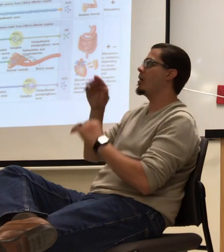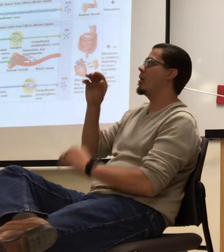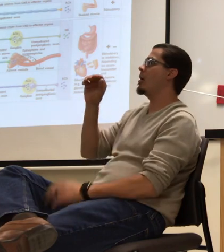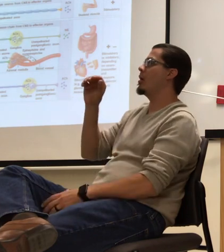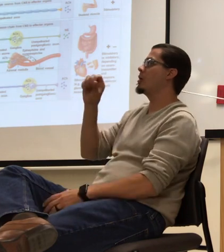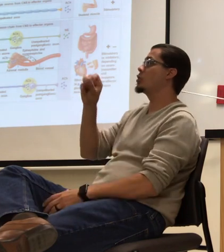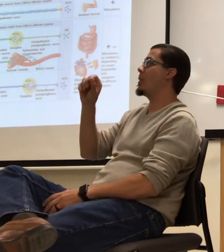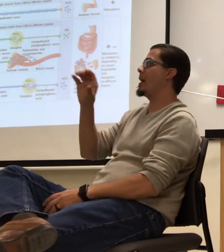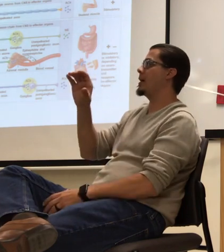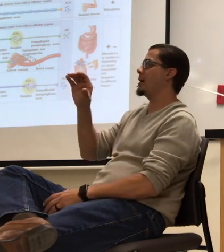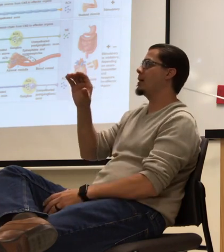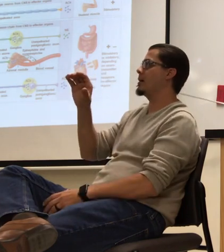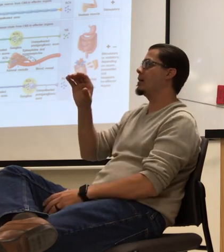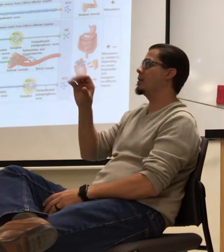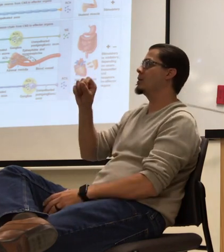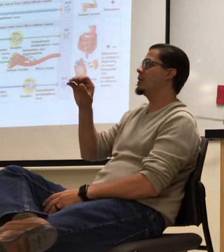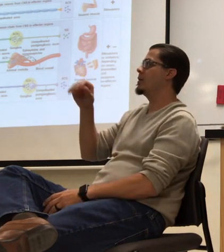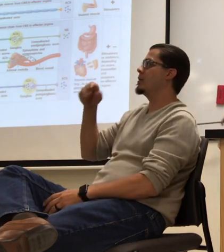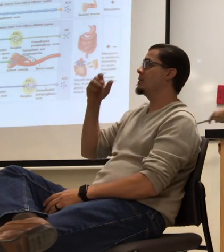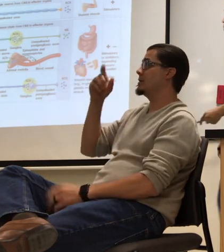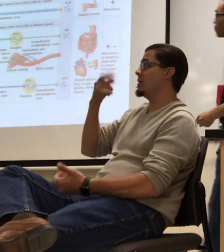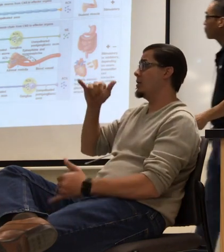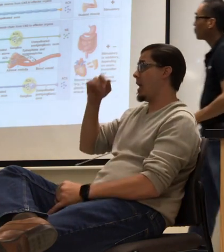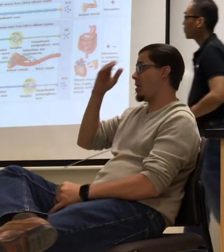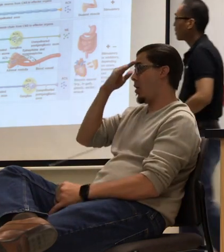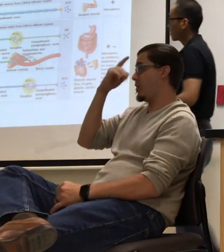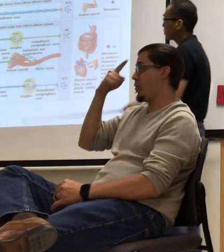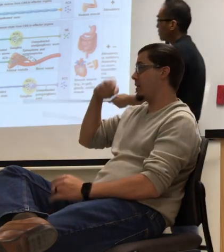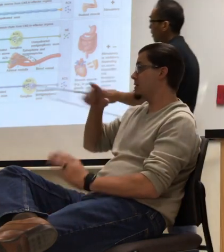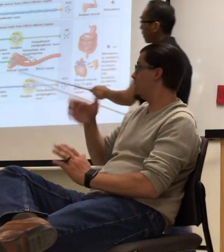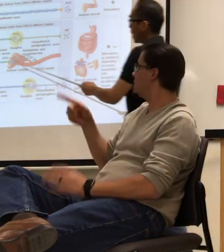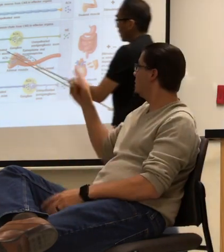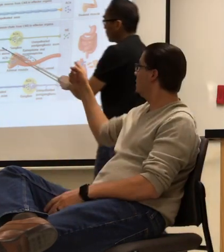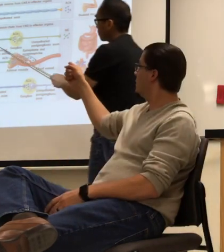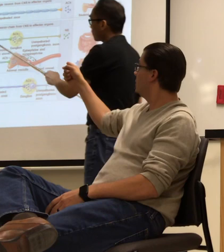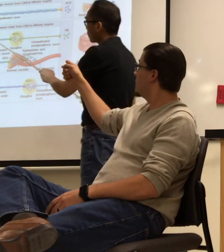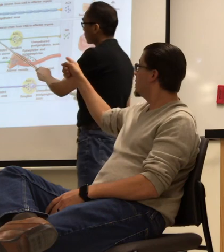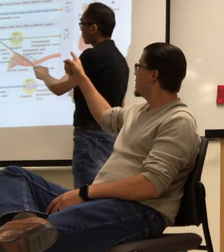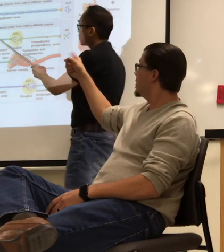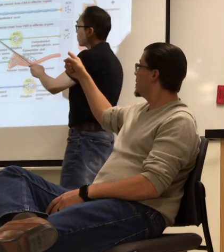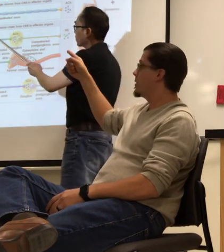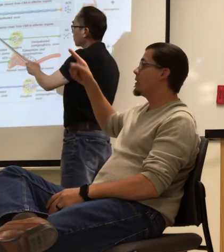need to have that knowledge in this lecture. For example, there's the cell body